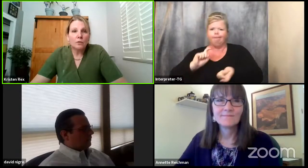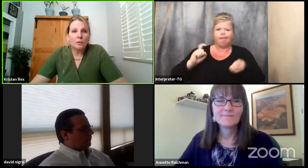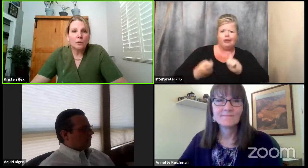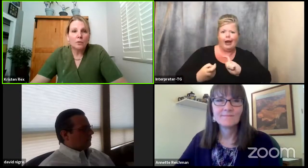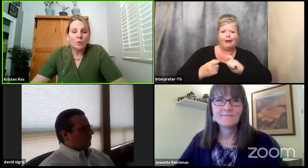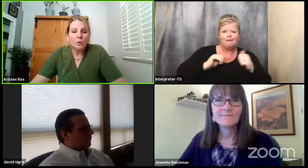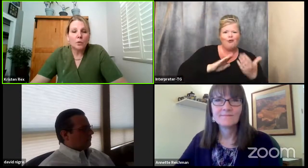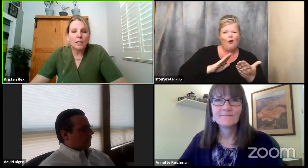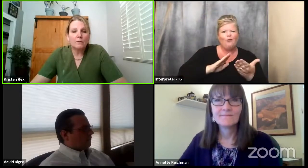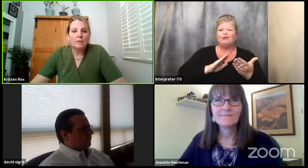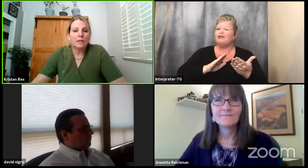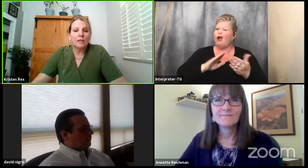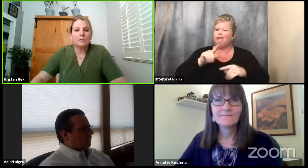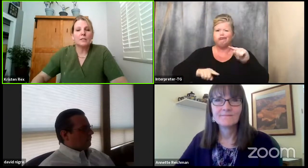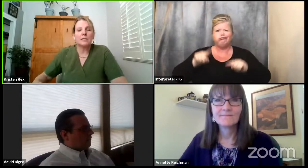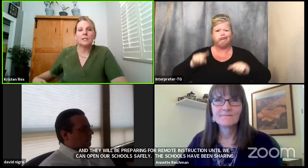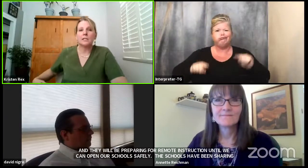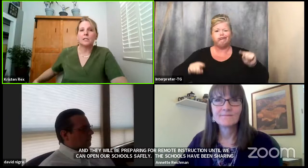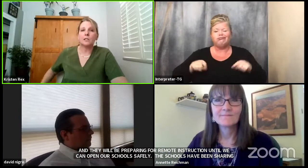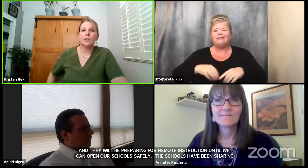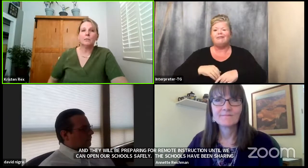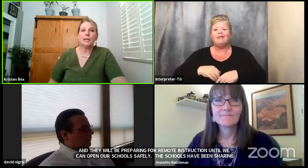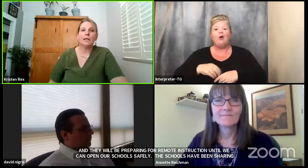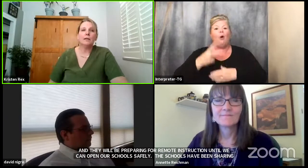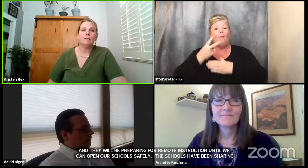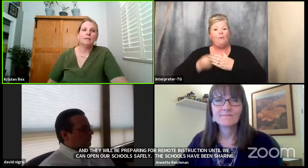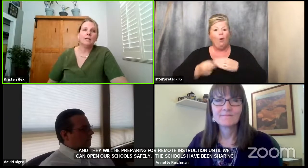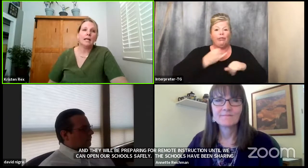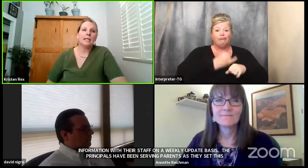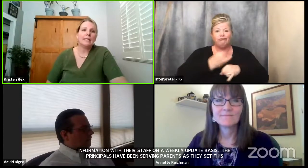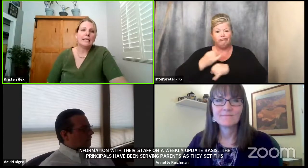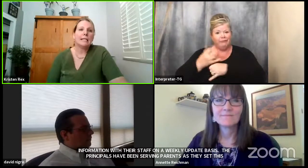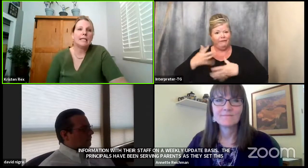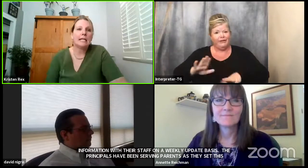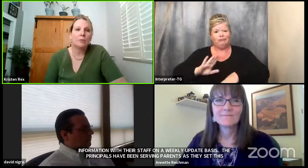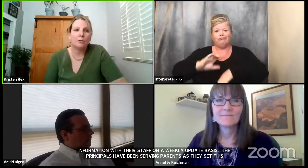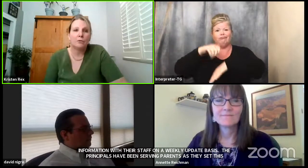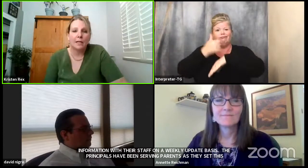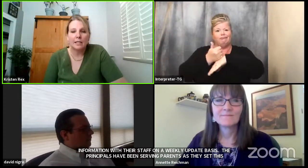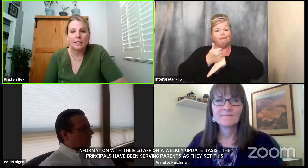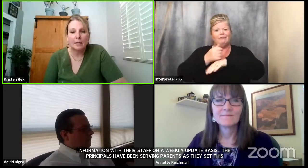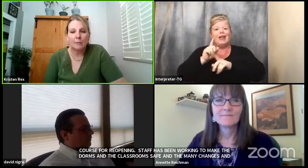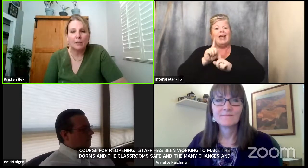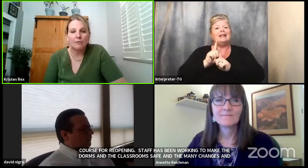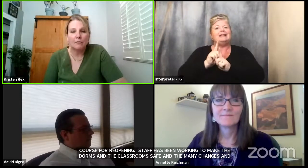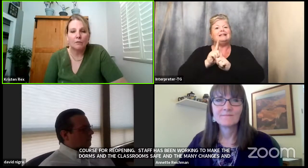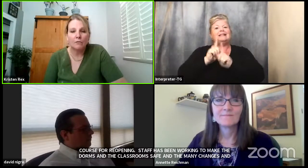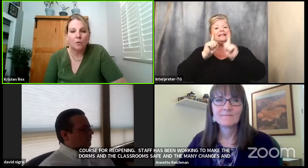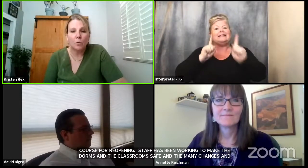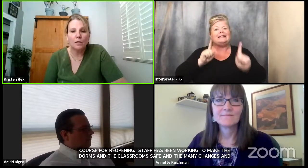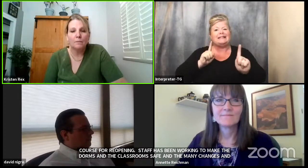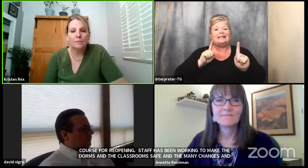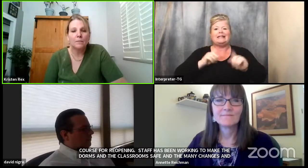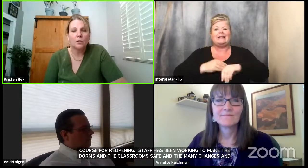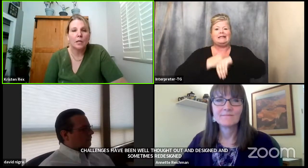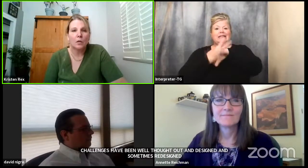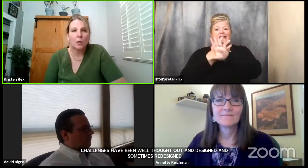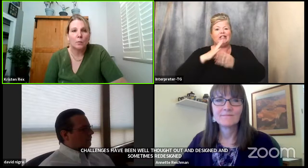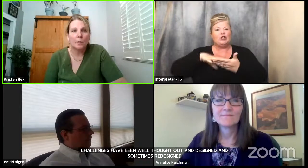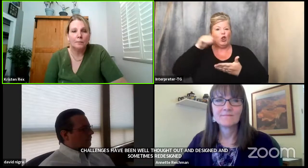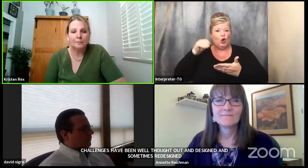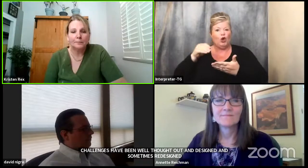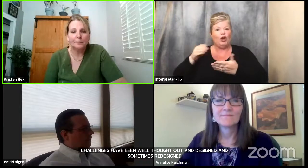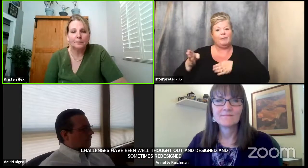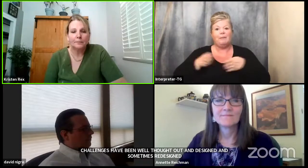Both schools have developed a distance learning plan that ADE had provided a template for so we